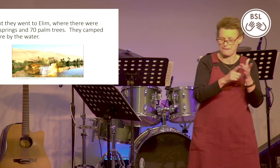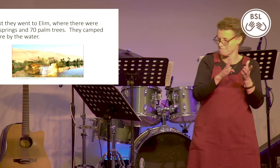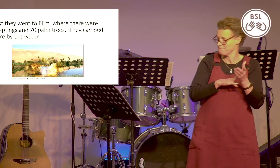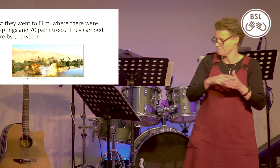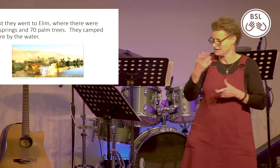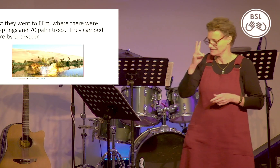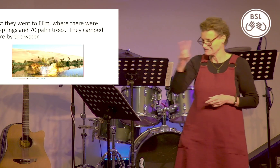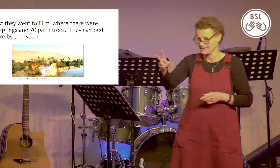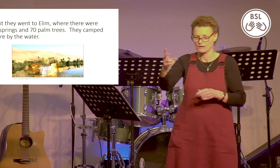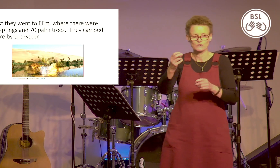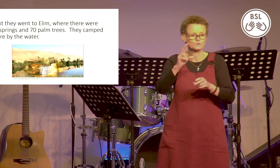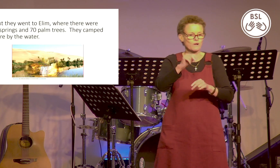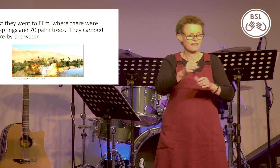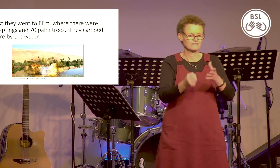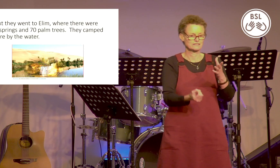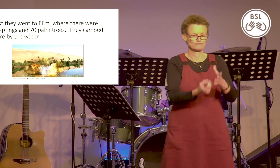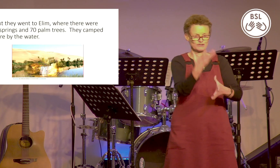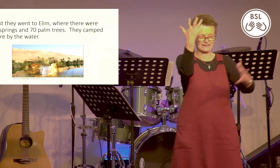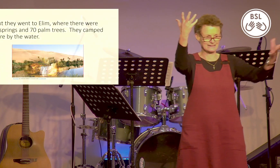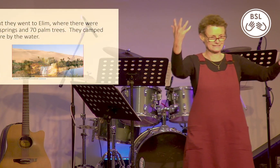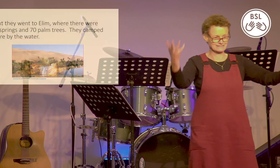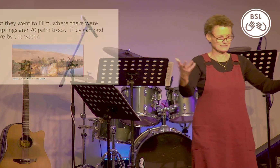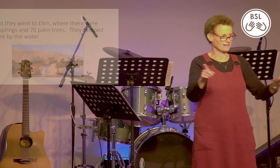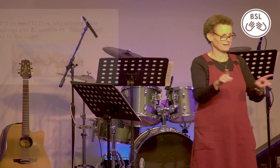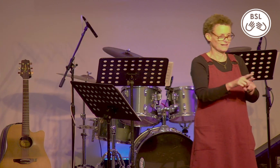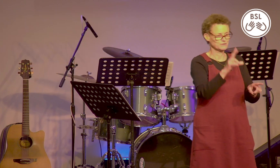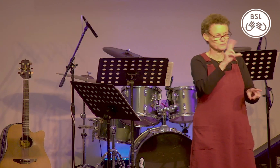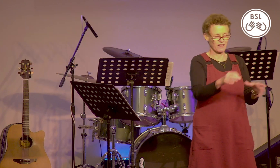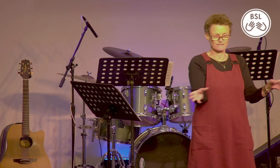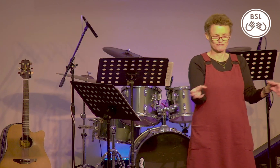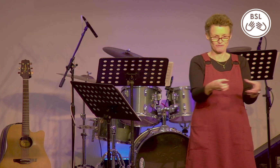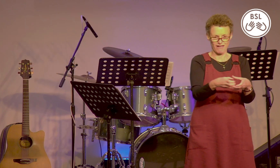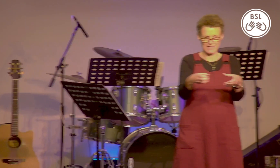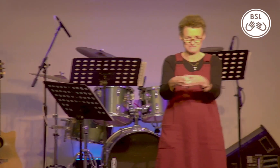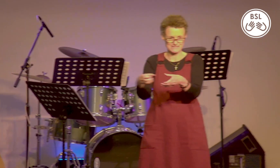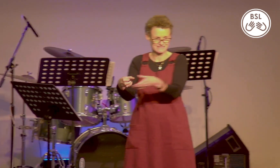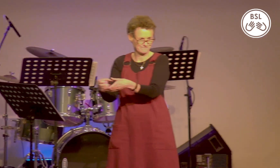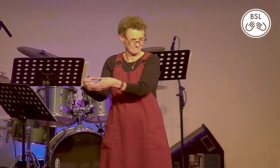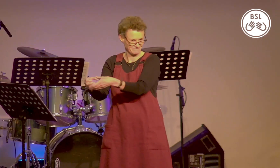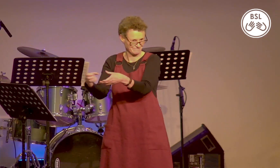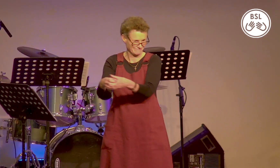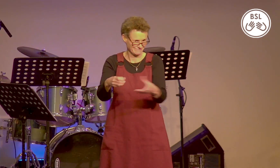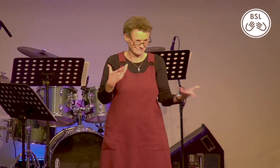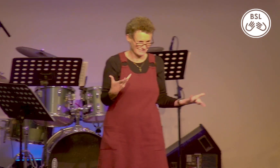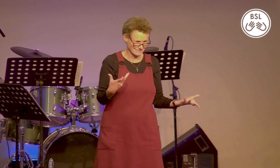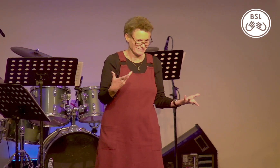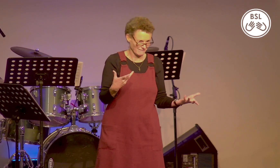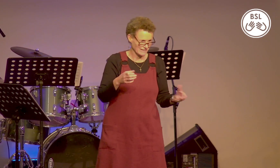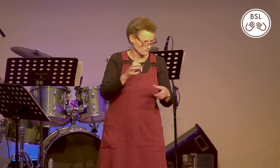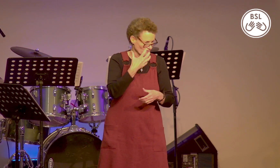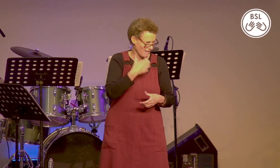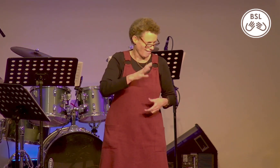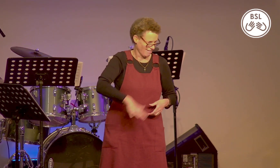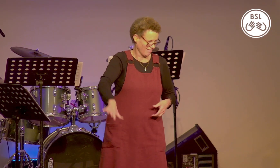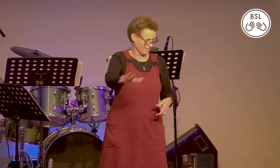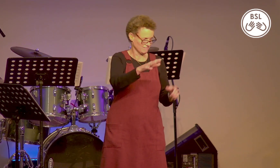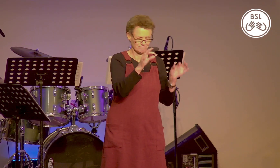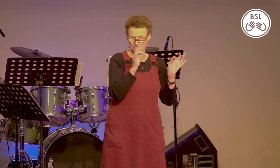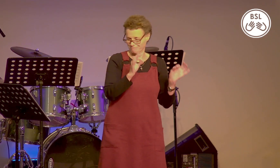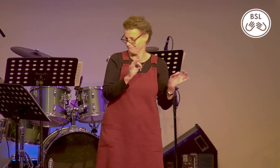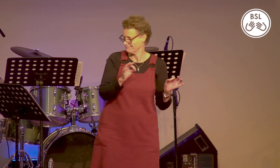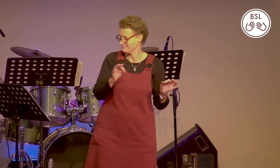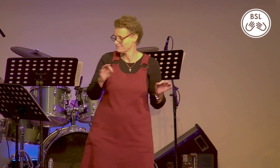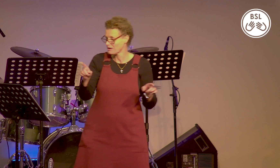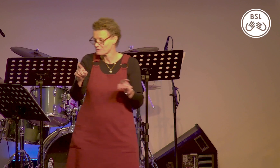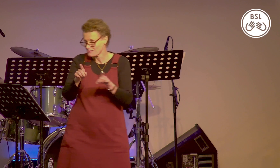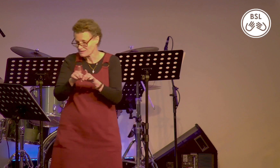they'd got the laws, and now they've gone to Elim, where there's 12 springs. Imagine, the 12 springs represent the 12